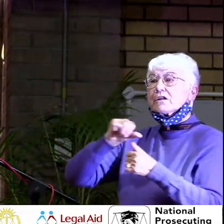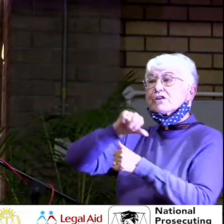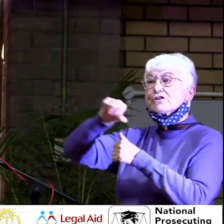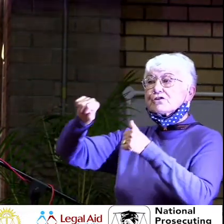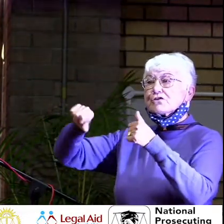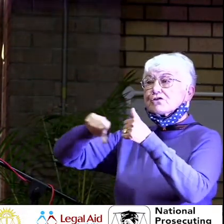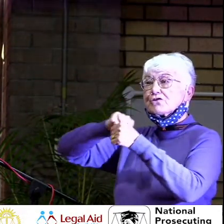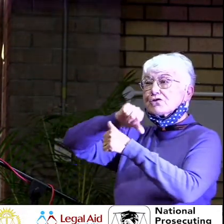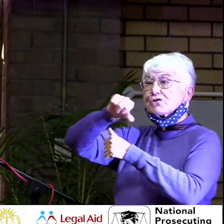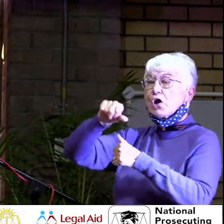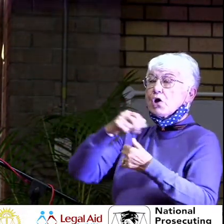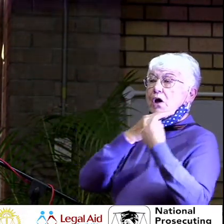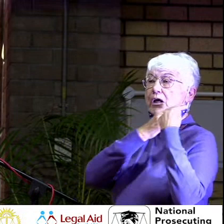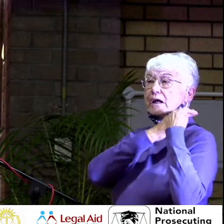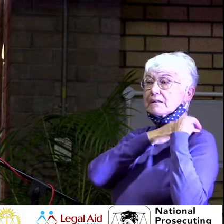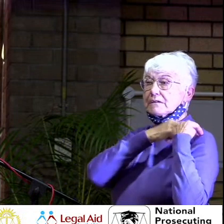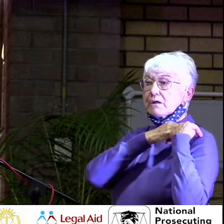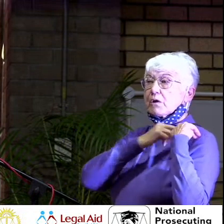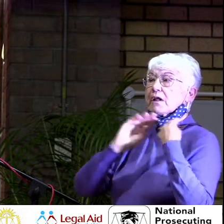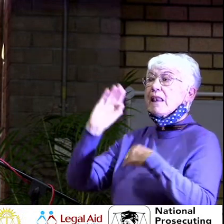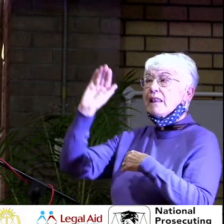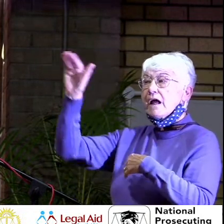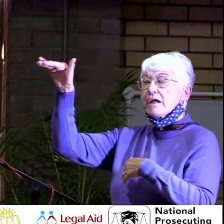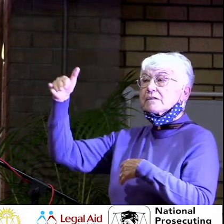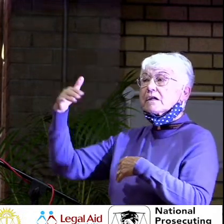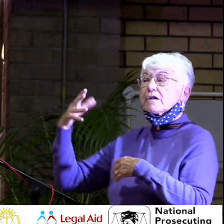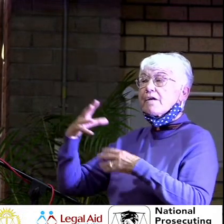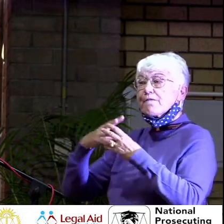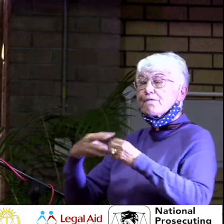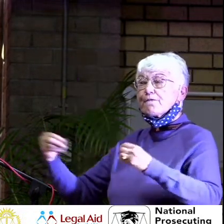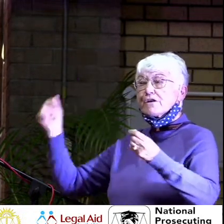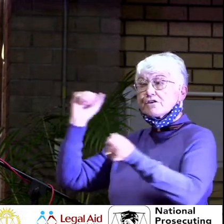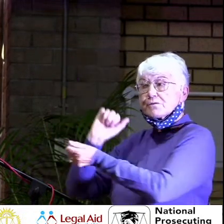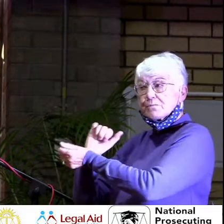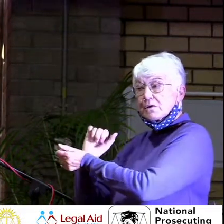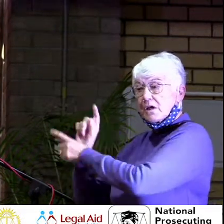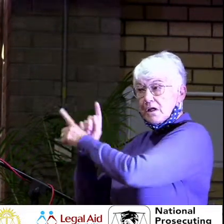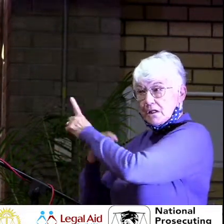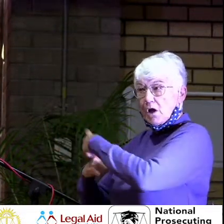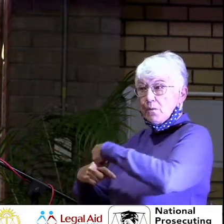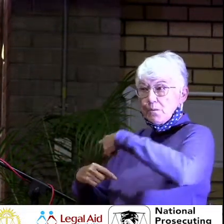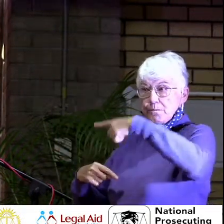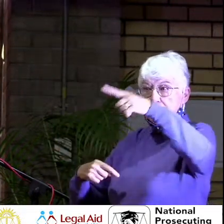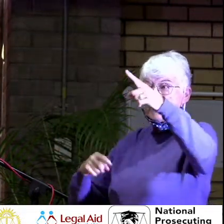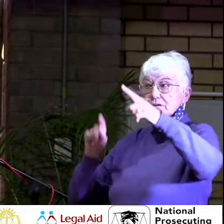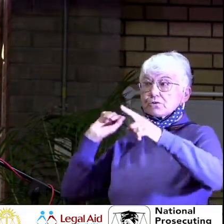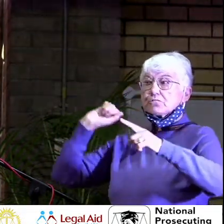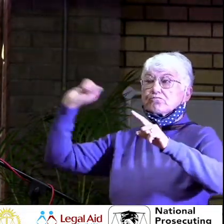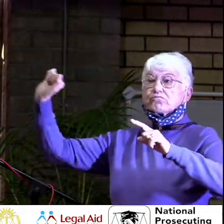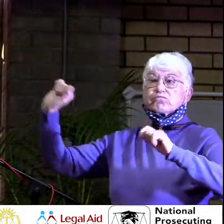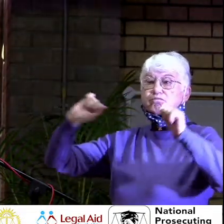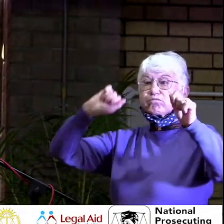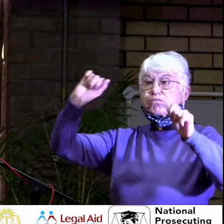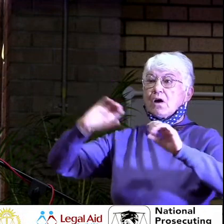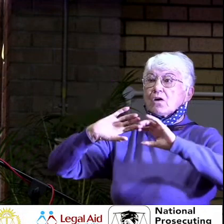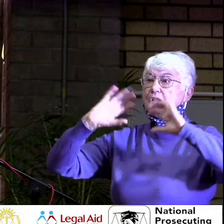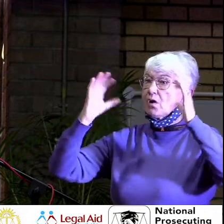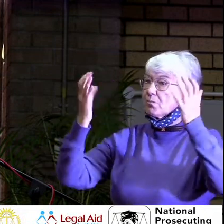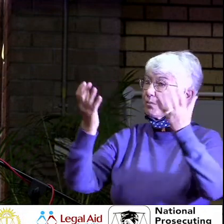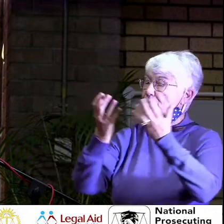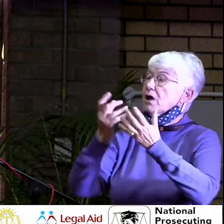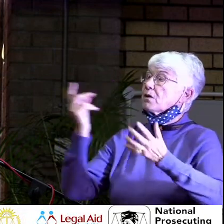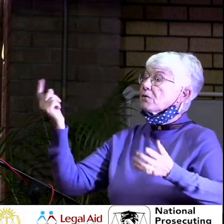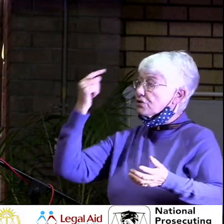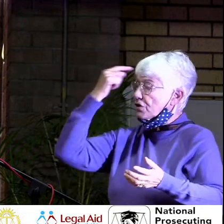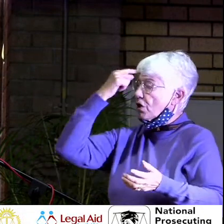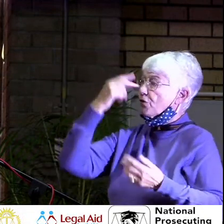they go back to their communities. So it is important to know that at the time of